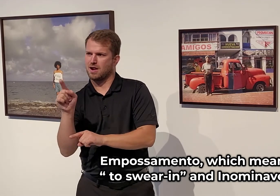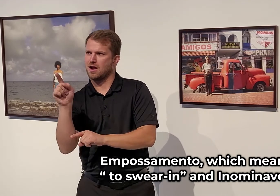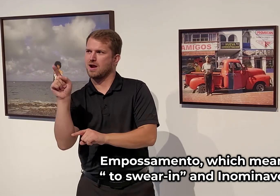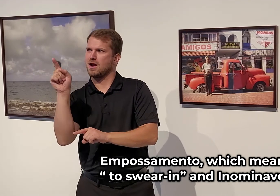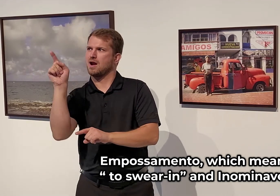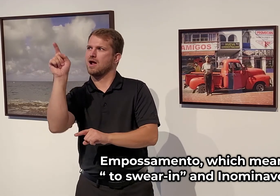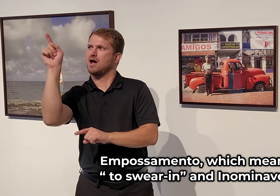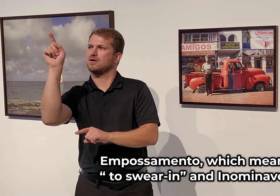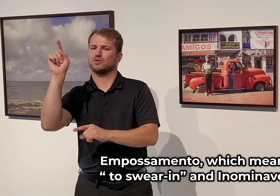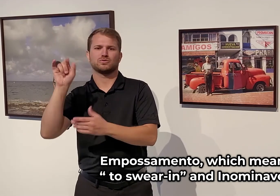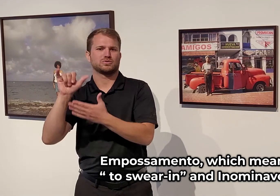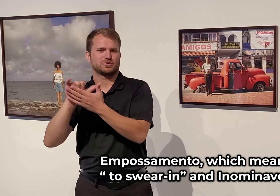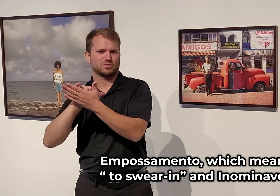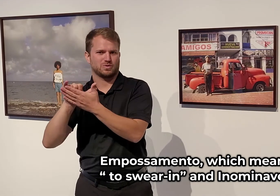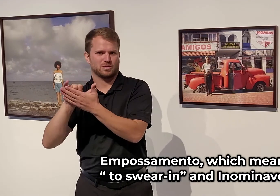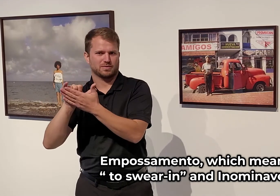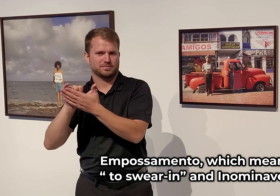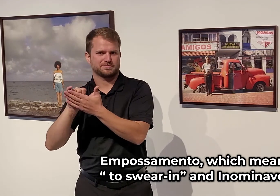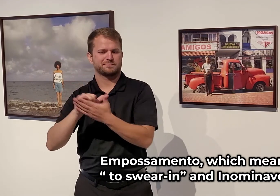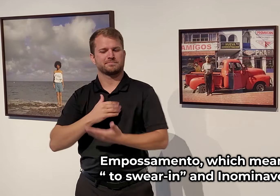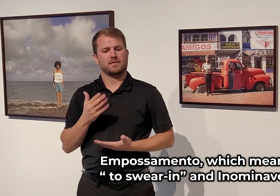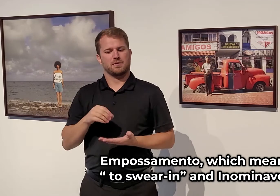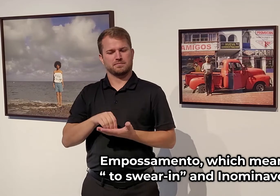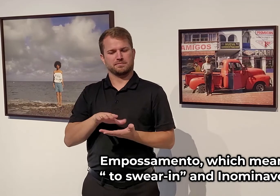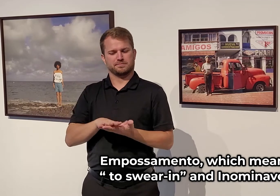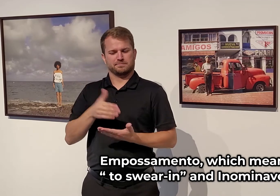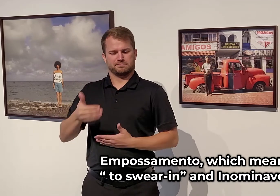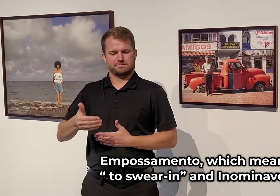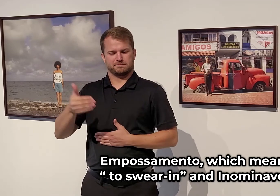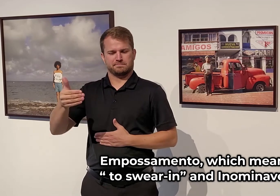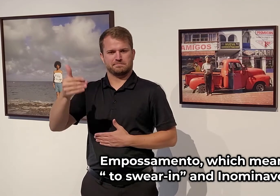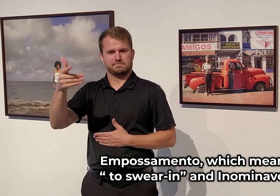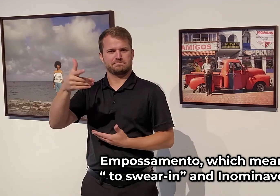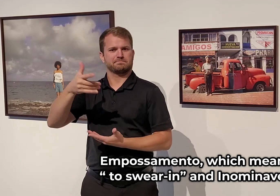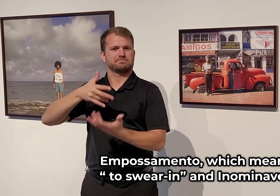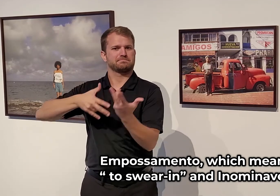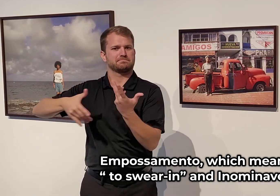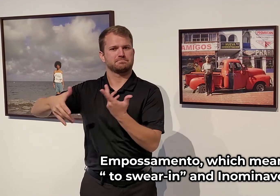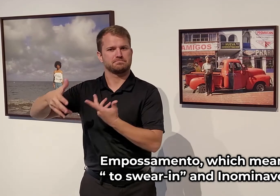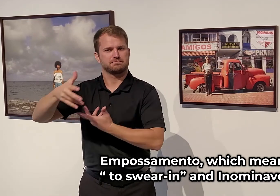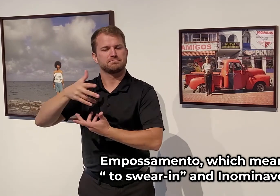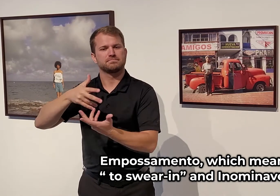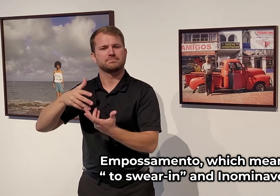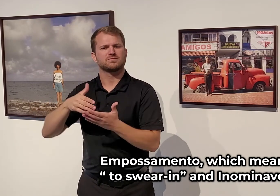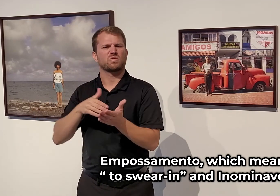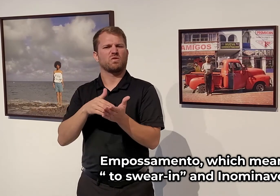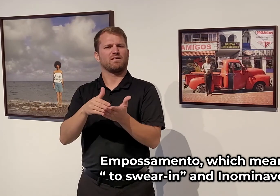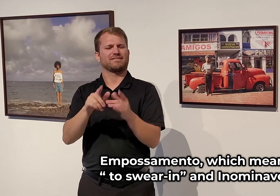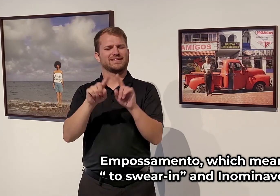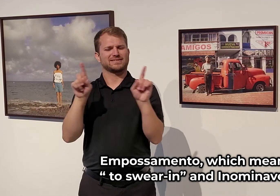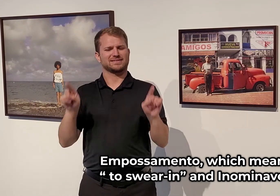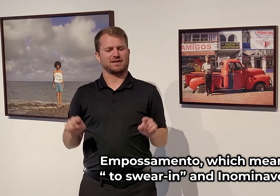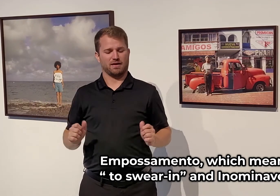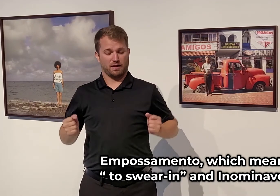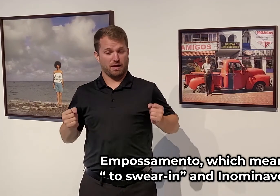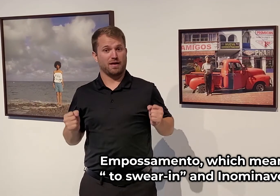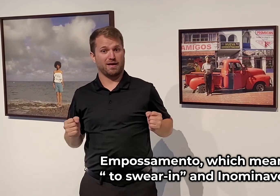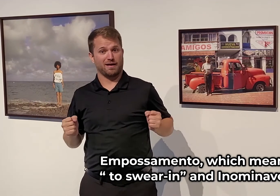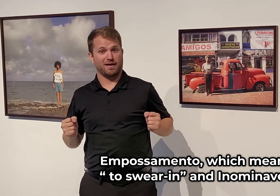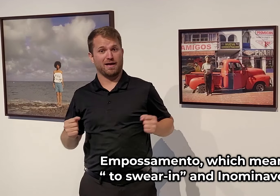Along the way, Nazareth documented his journey and interactions, often holding signs that read, quote, "I am